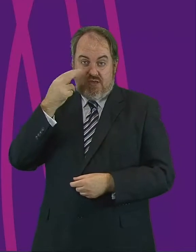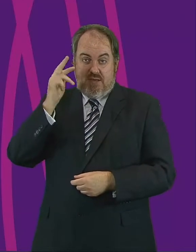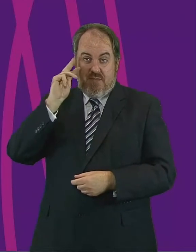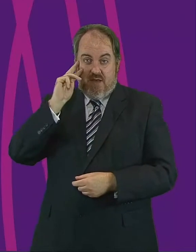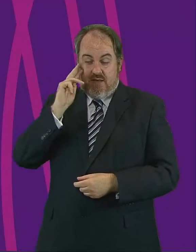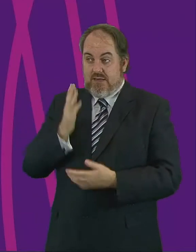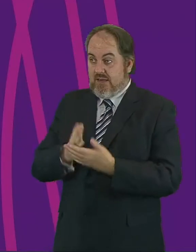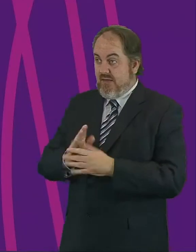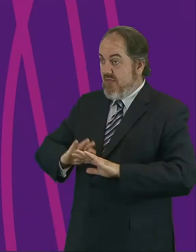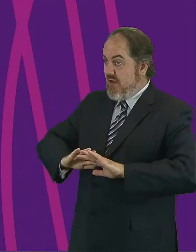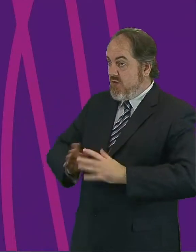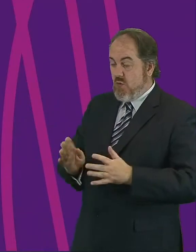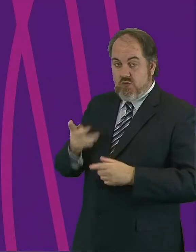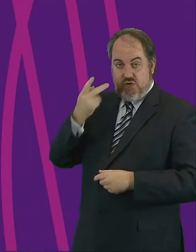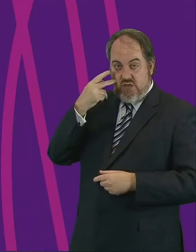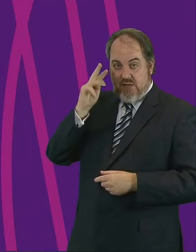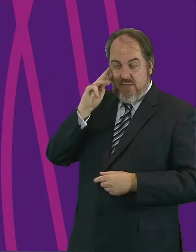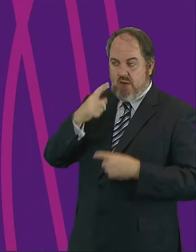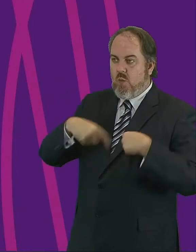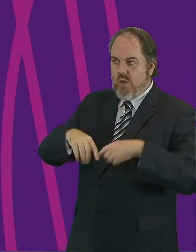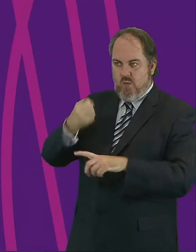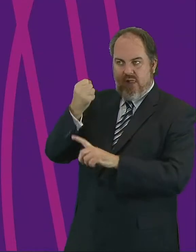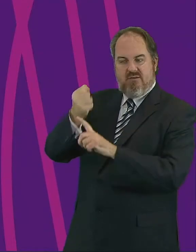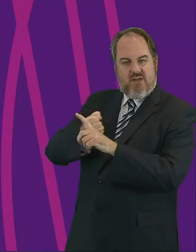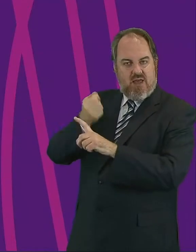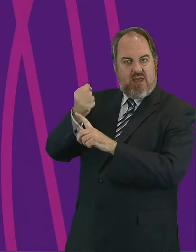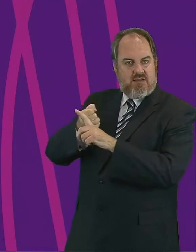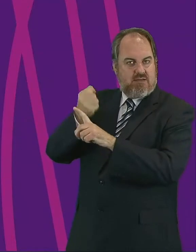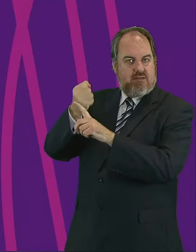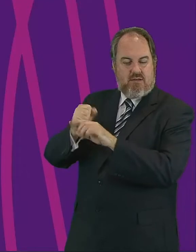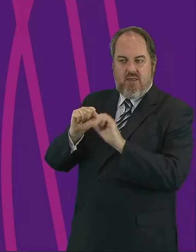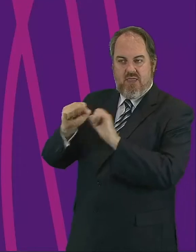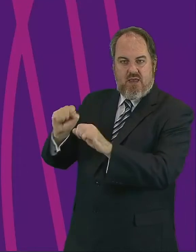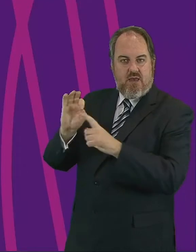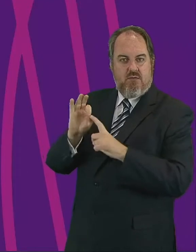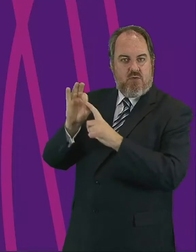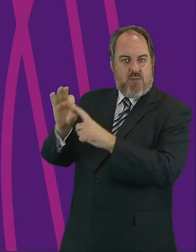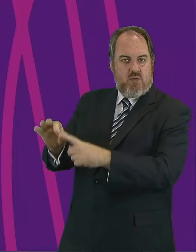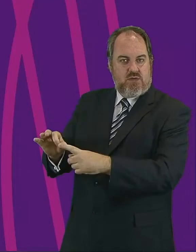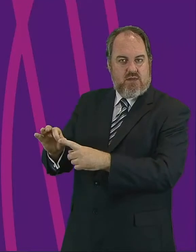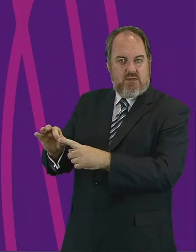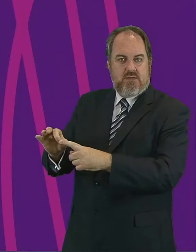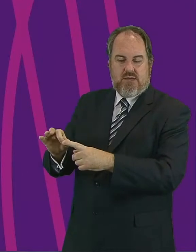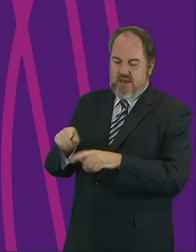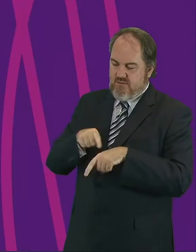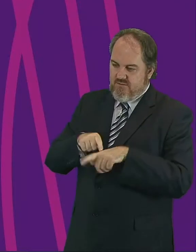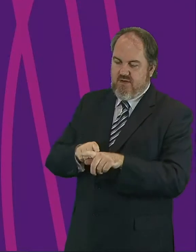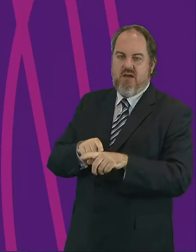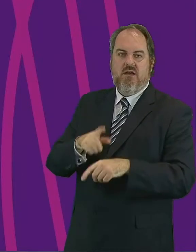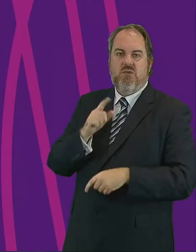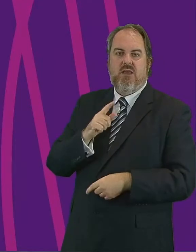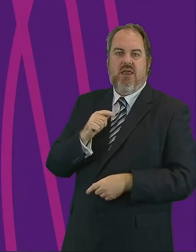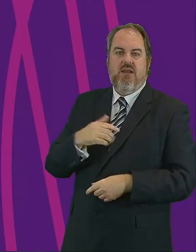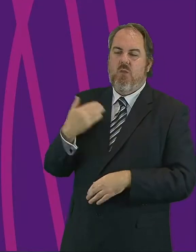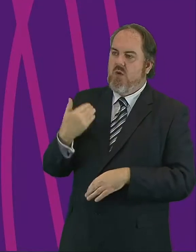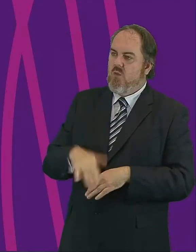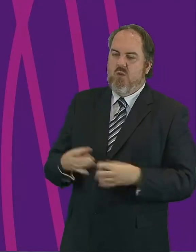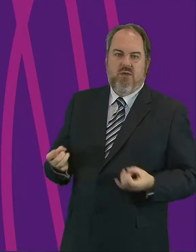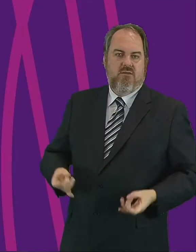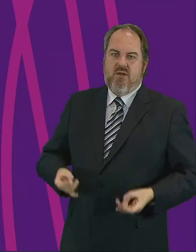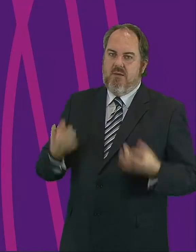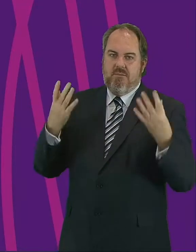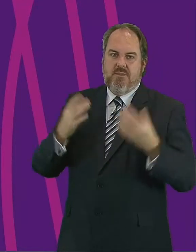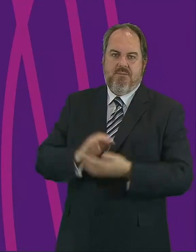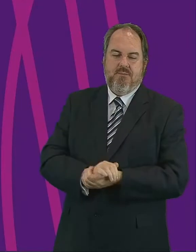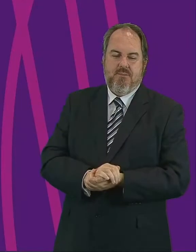does not, then this government will fight these proposals tooth and nail in every possible place and with no intention of giving way. I